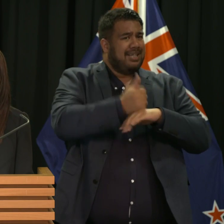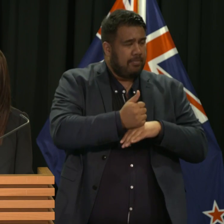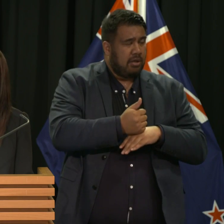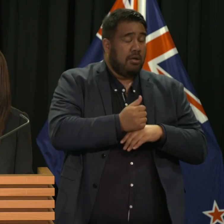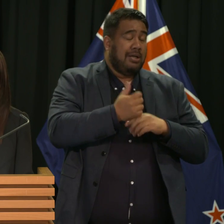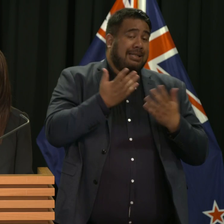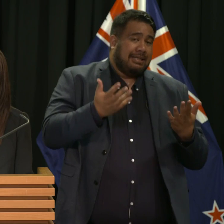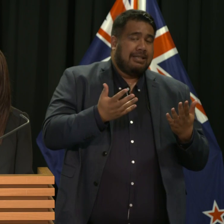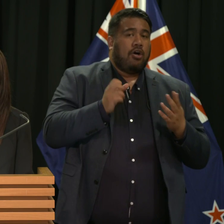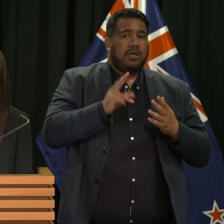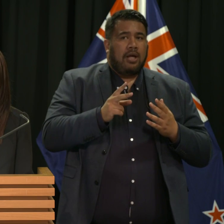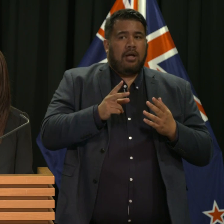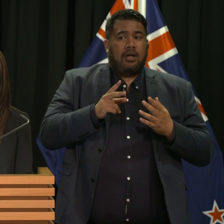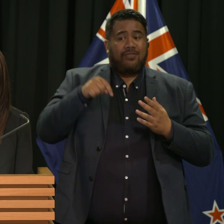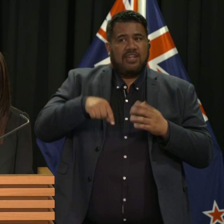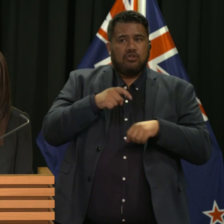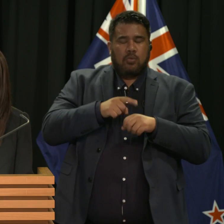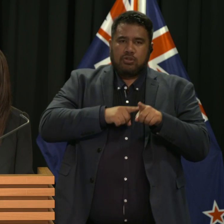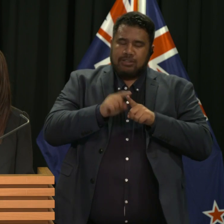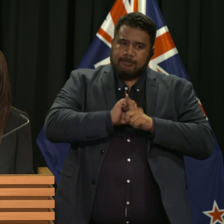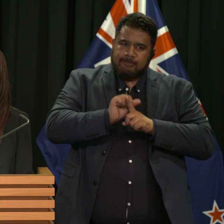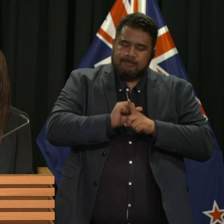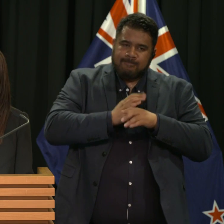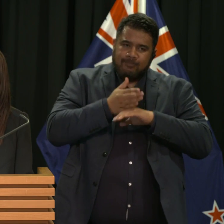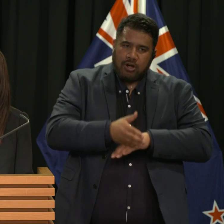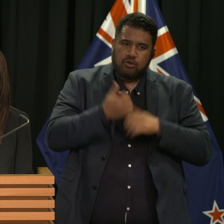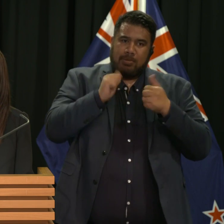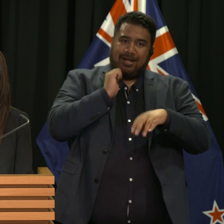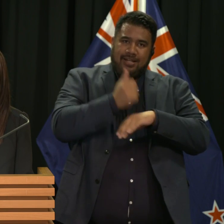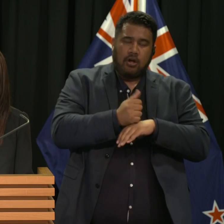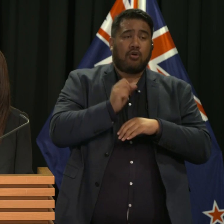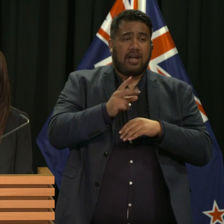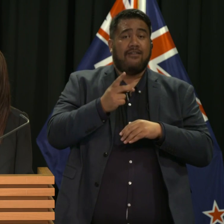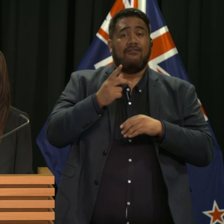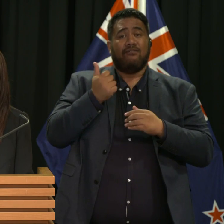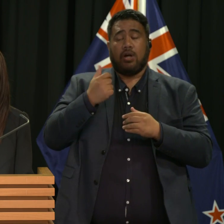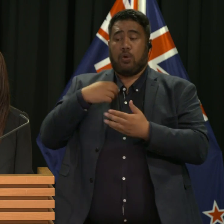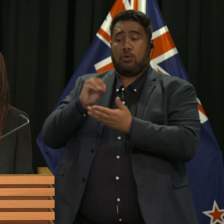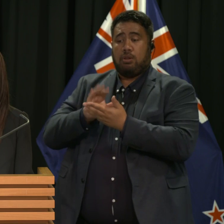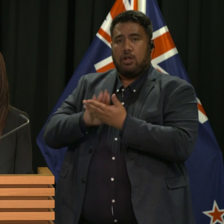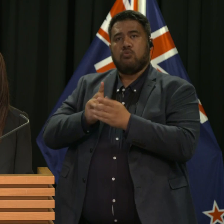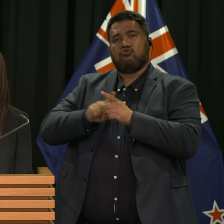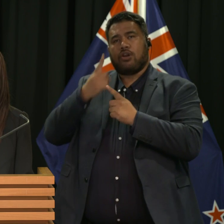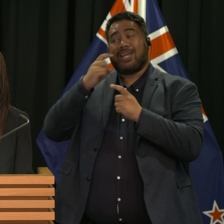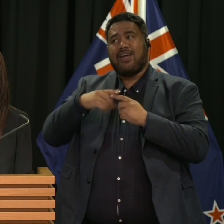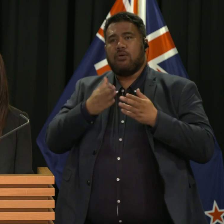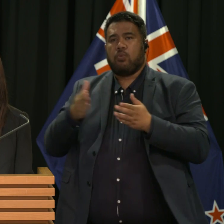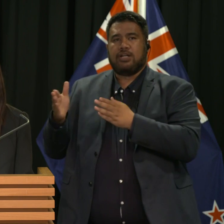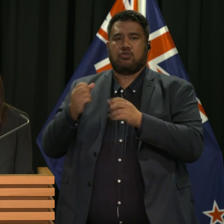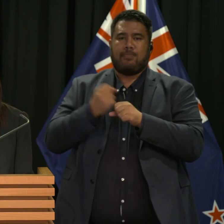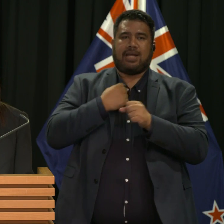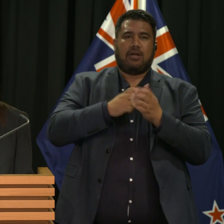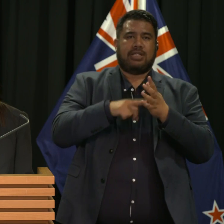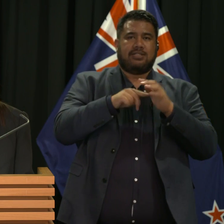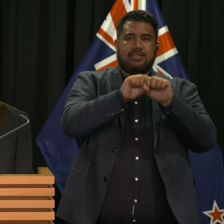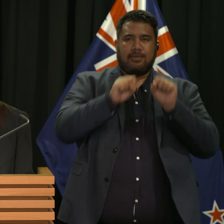an incredible effort to deliver it this term of office, but now we will look for alternative ways to deliver fairness in our tax system.